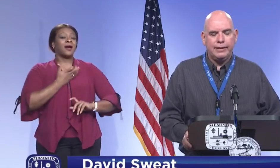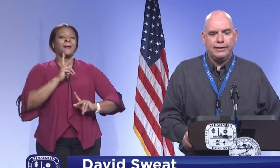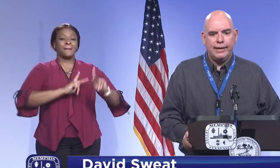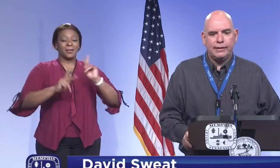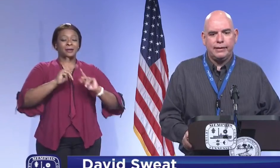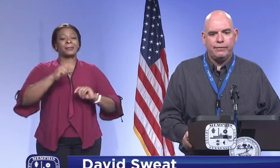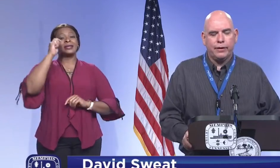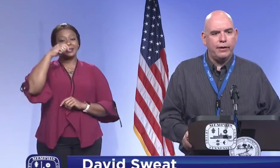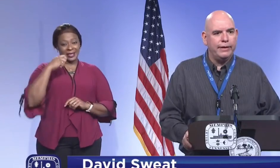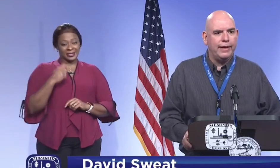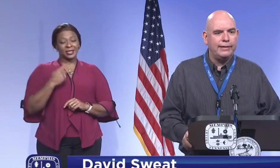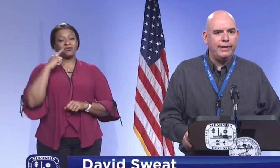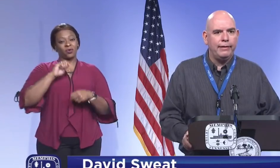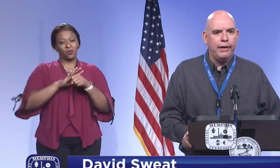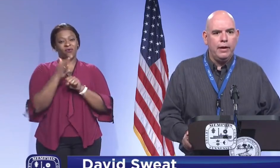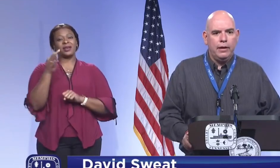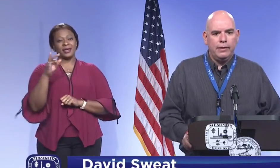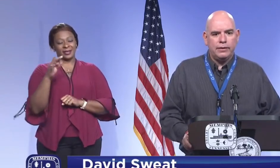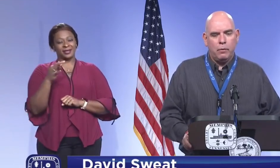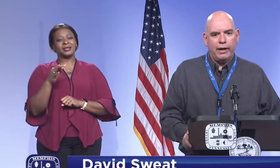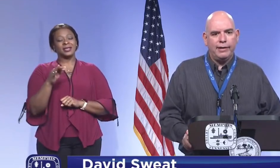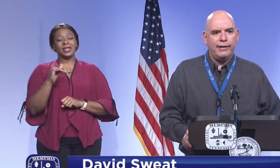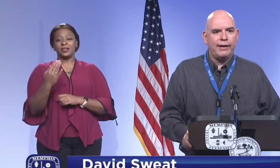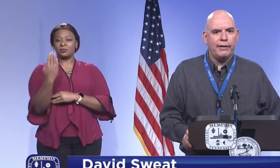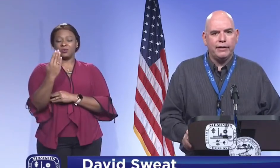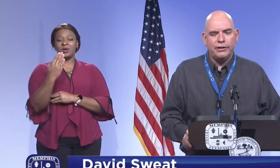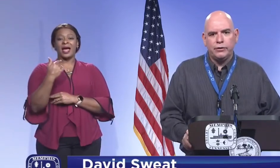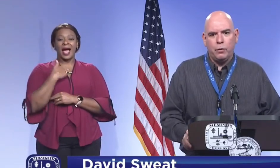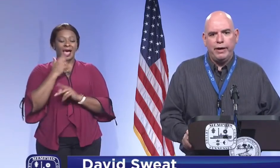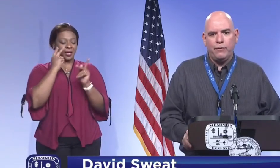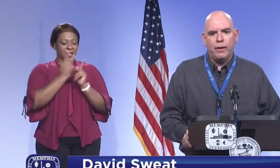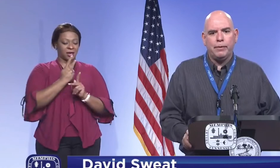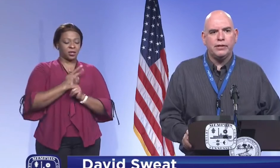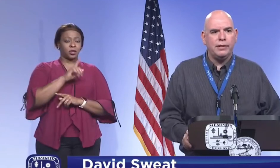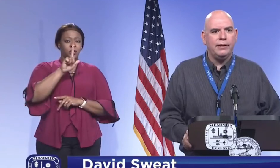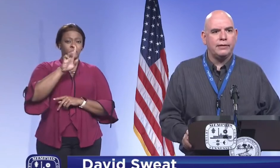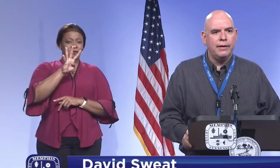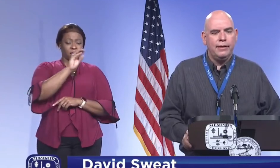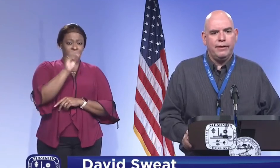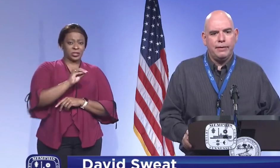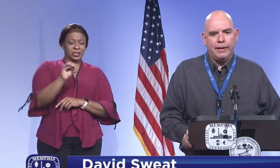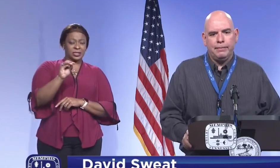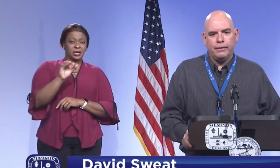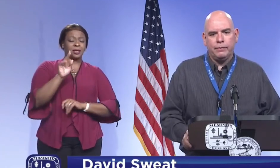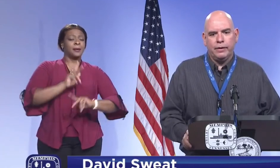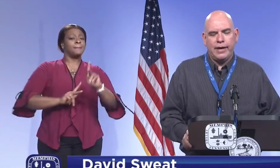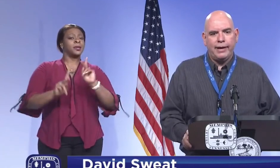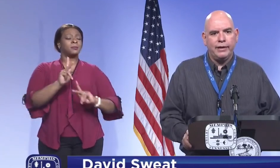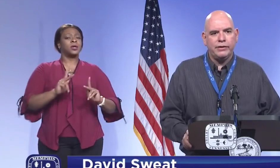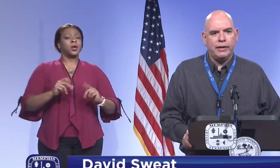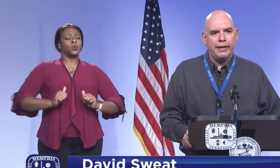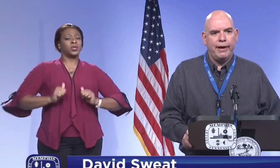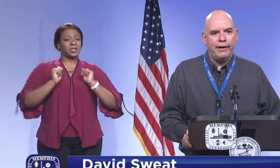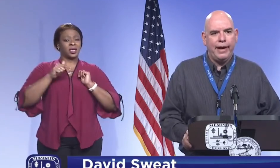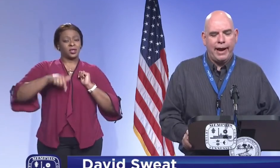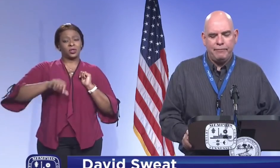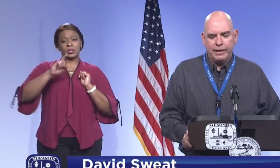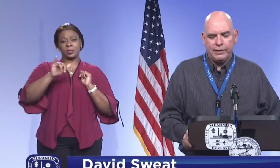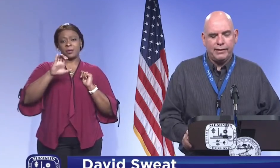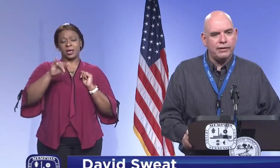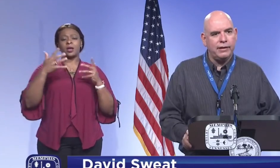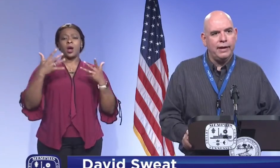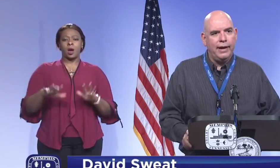been tested for COVID-19. This morning I did that calculation. 24% of the people residing in Shelby County have